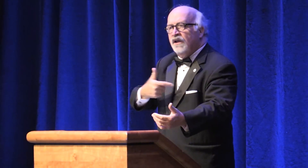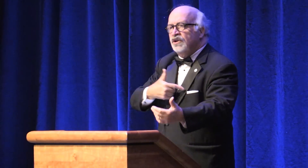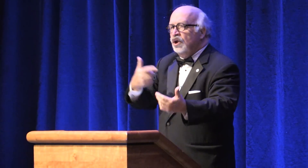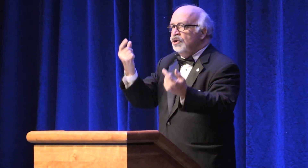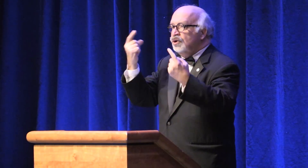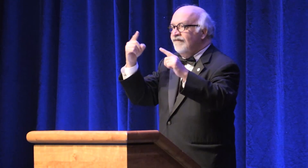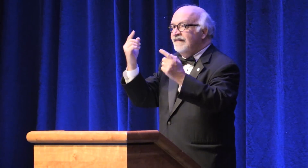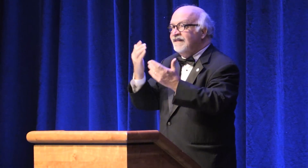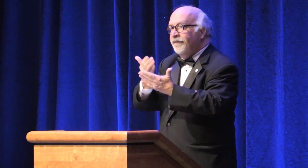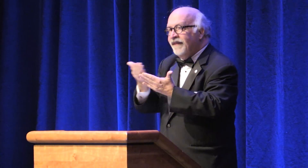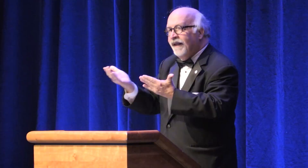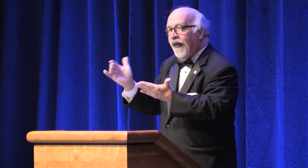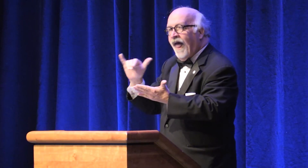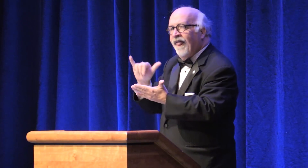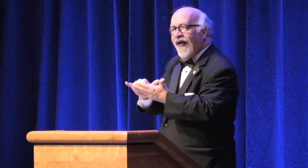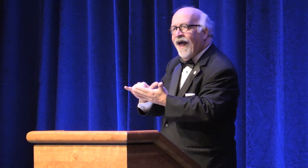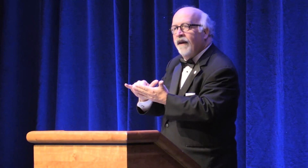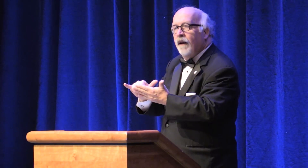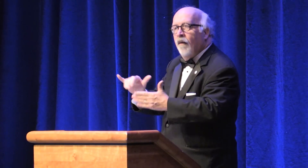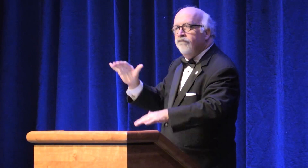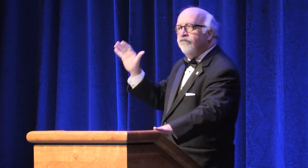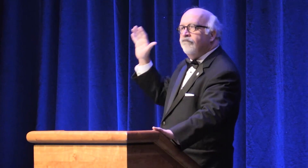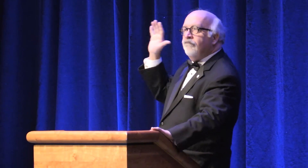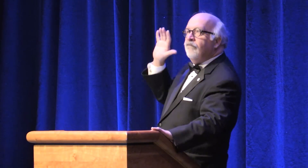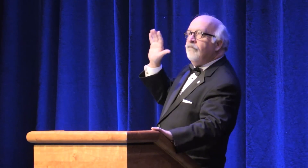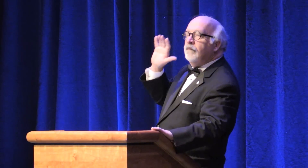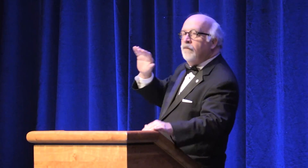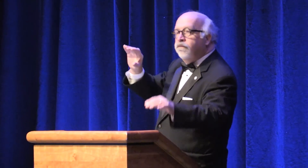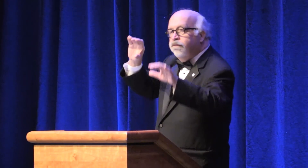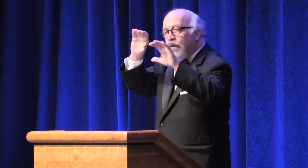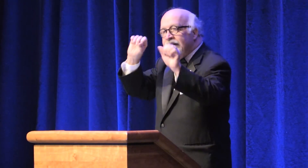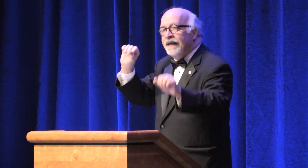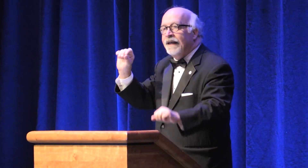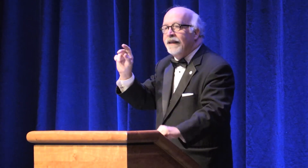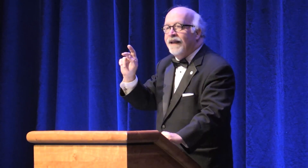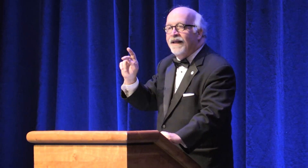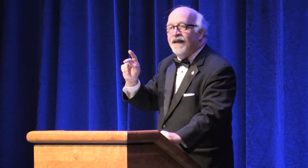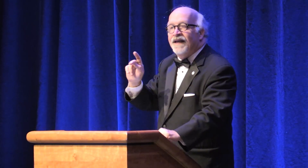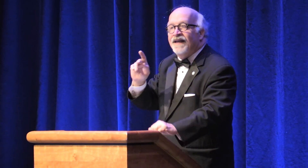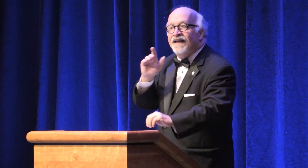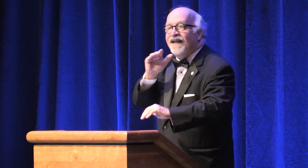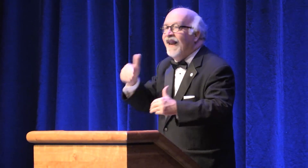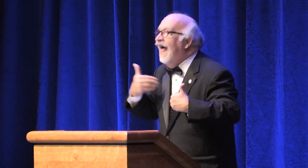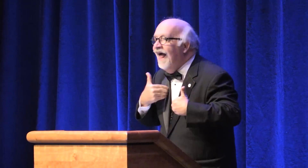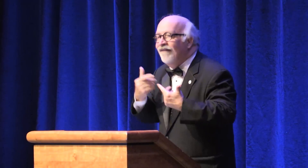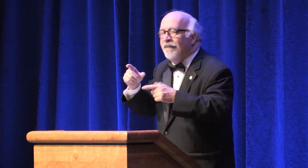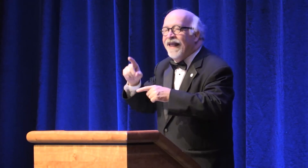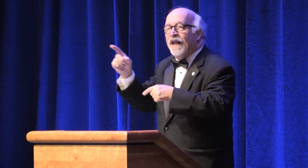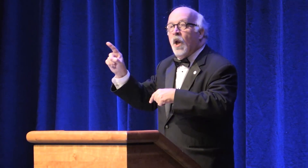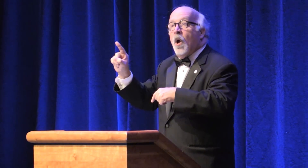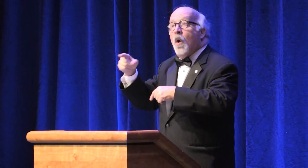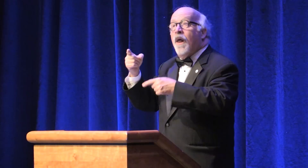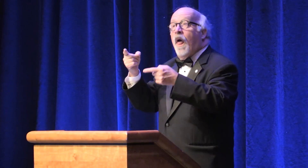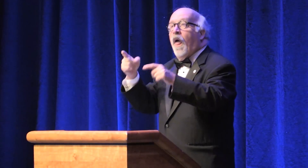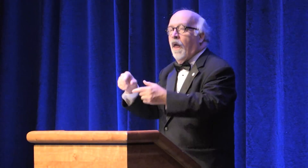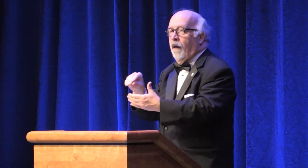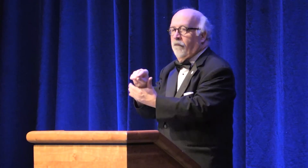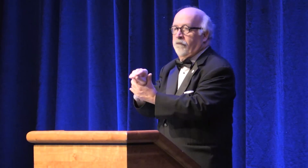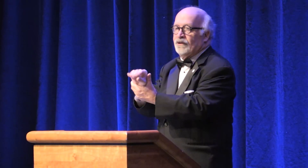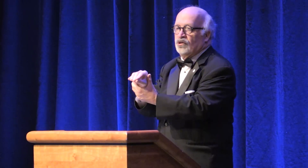for all of us here tonight because we have accomplished something. When we think back to President Kennedy's